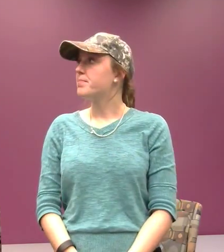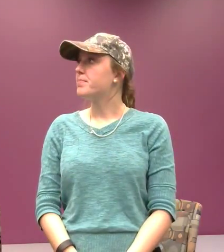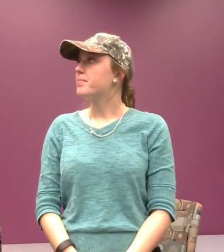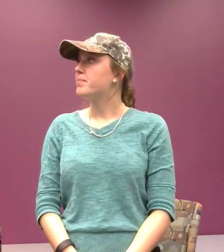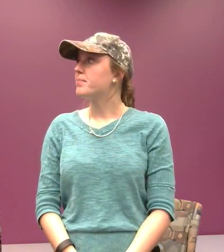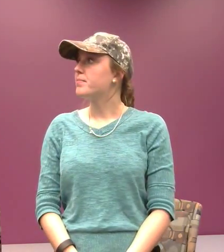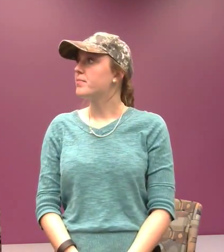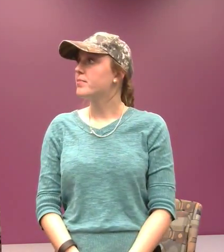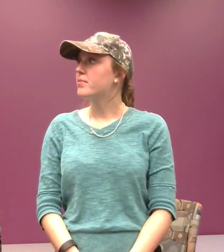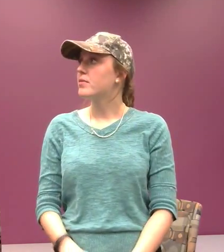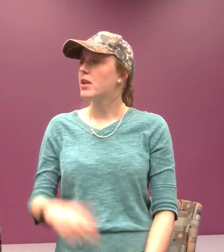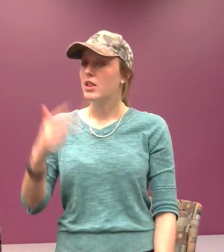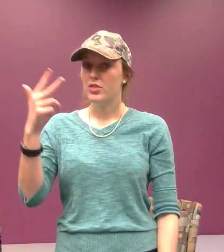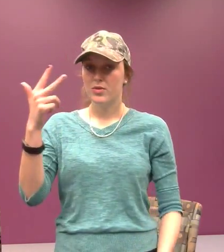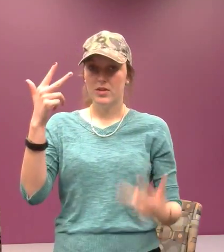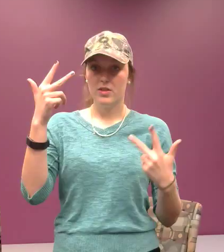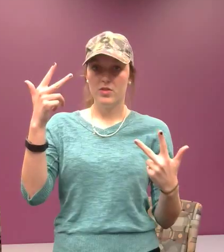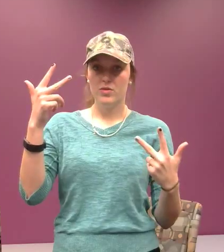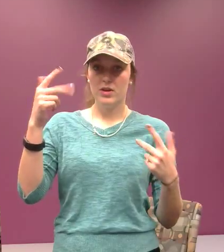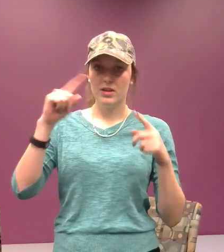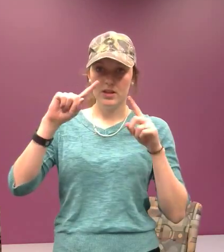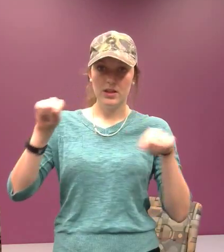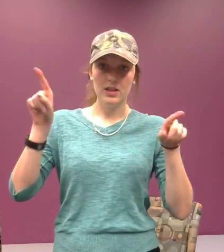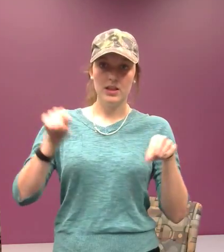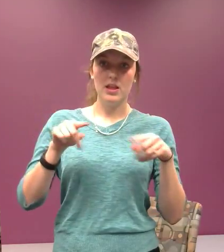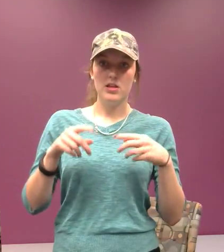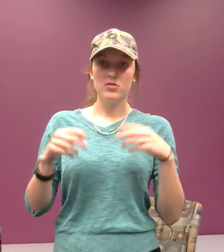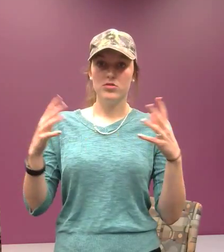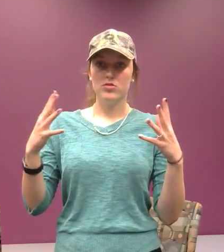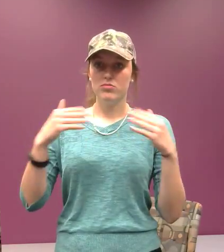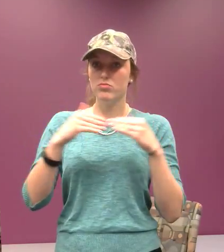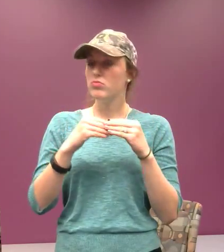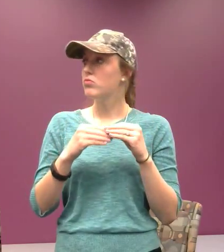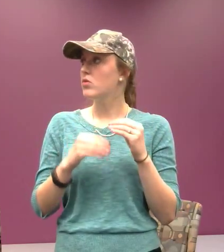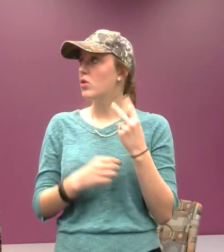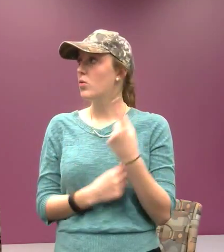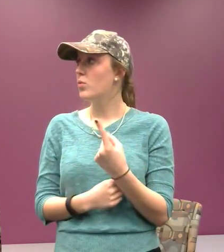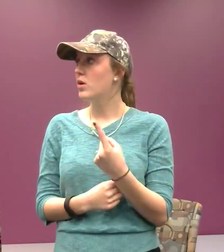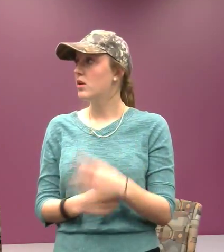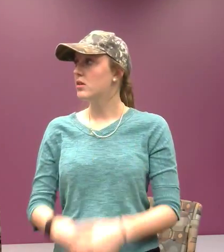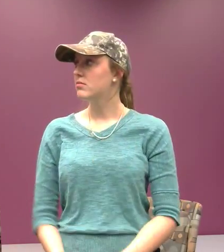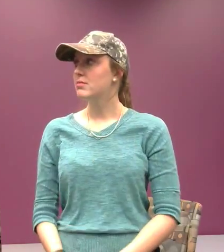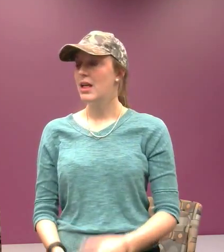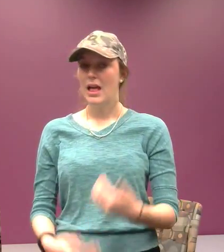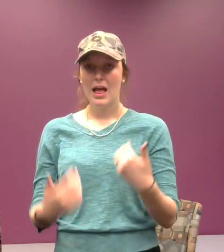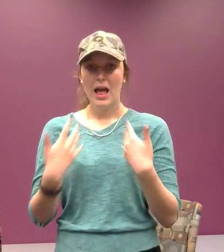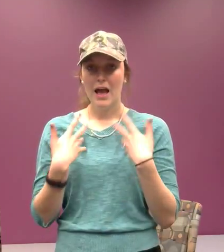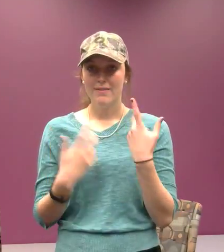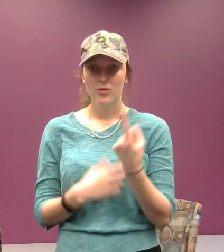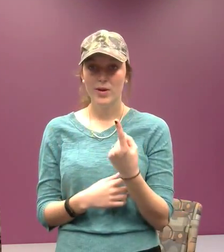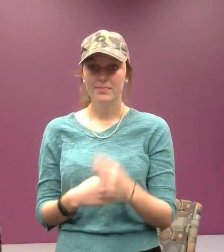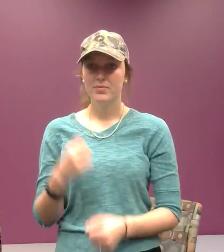and these 2 3s become 1. So what I have is 1 times 1 times 1 times